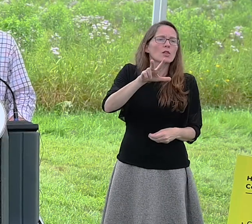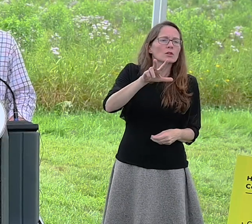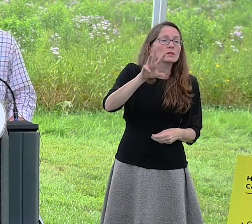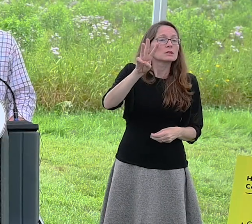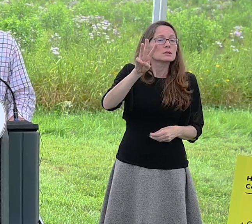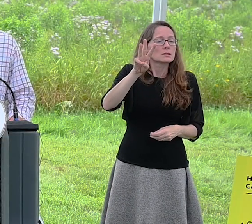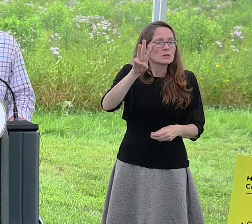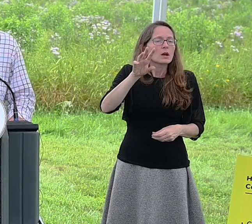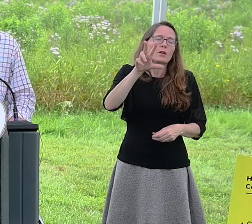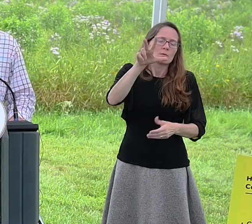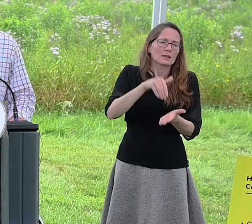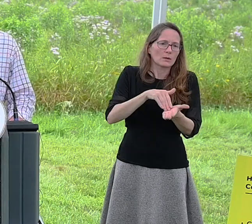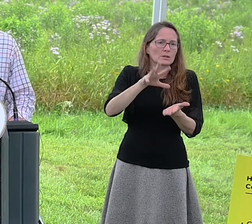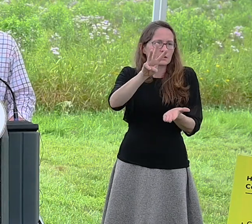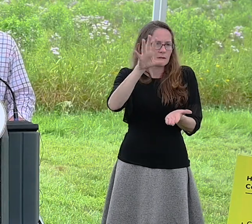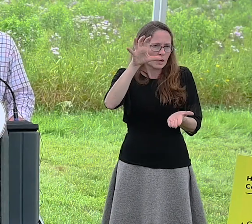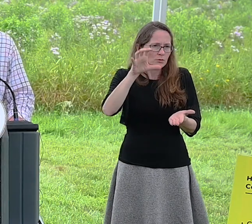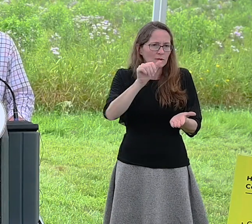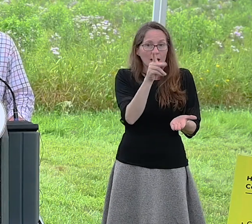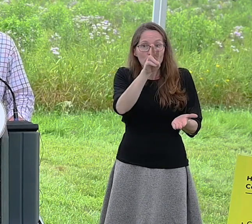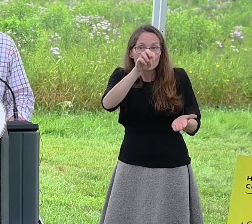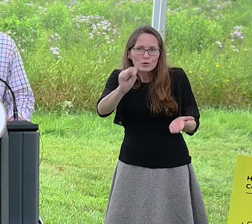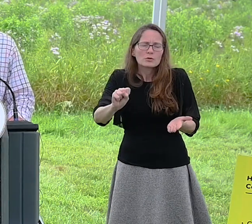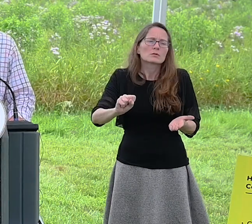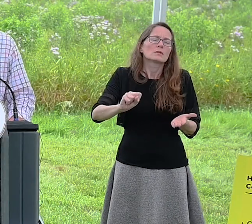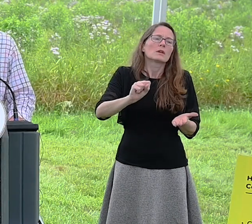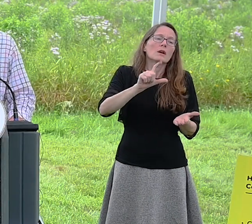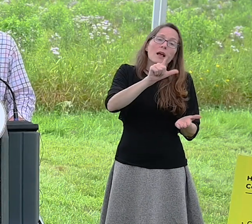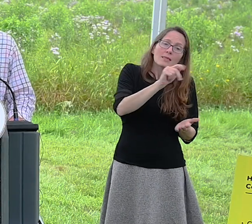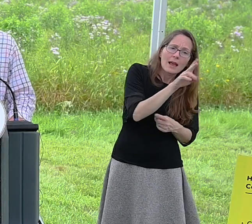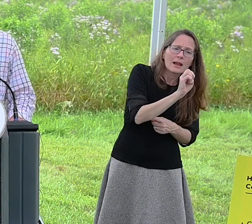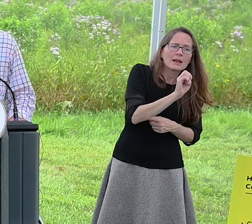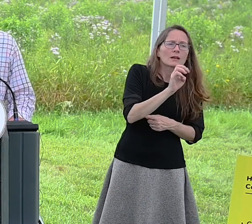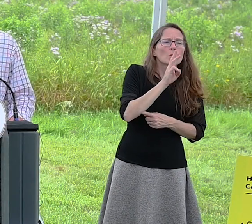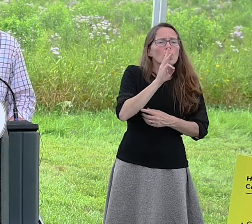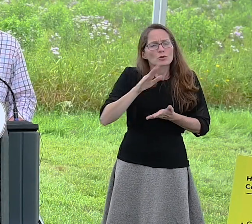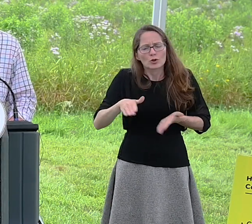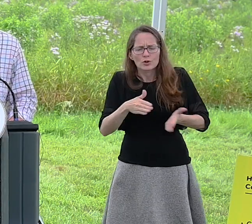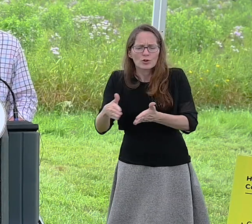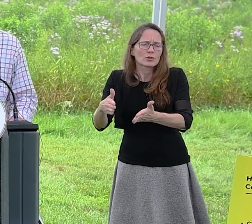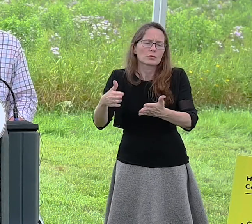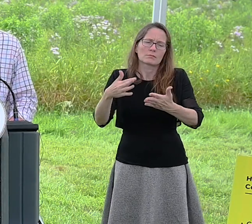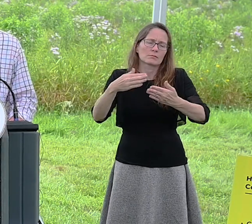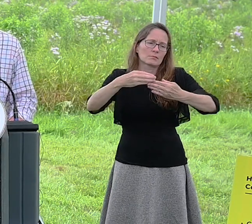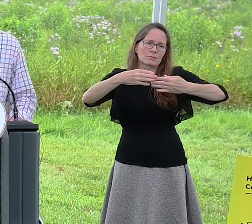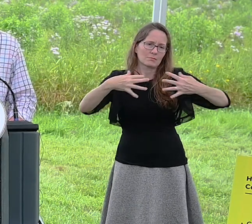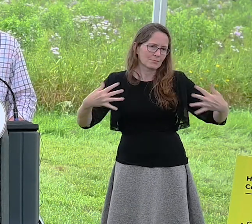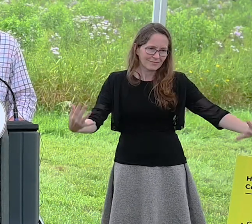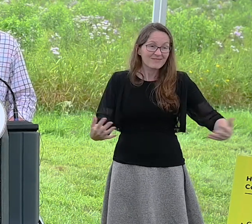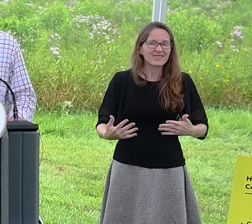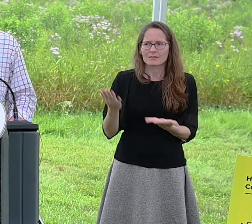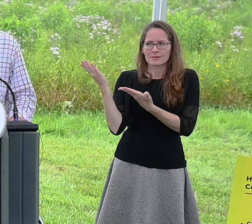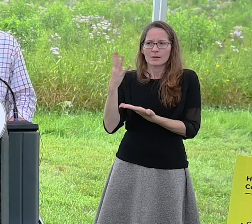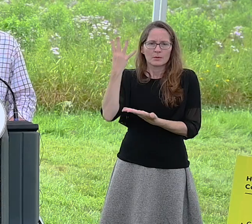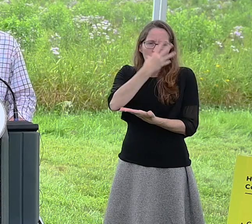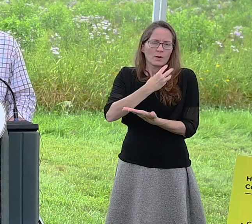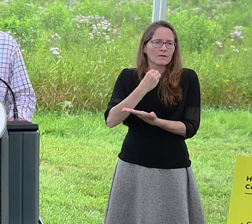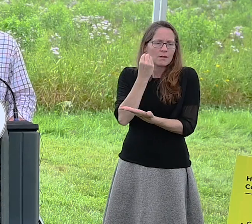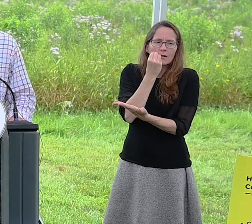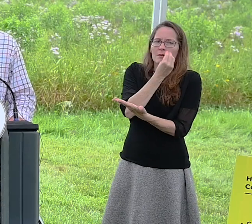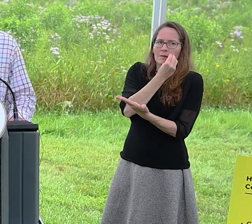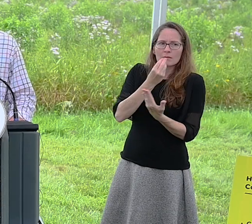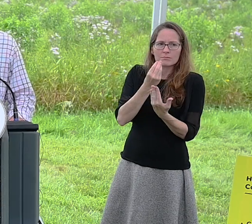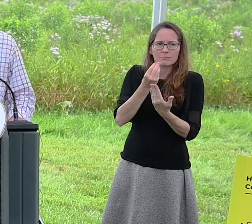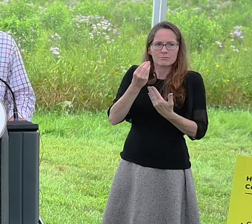space, multiple lakes and waterways, and much, much more. This beautiful wildflower meadow behind me is a testament to that